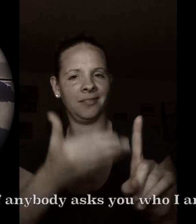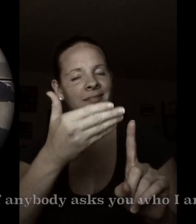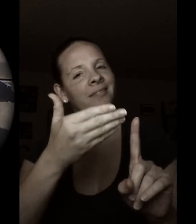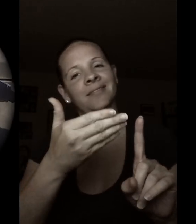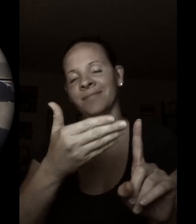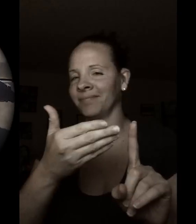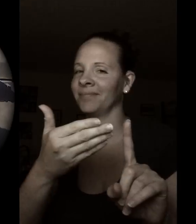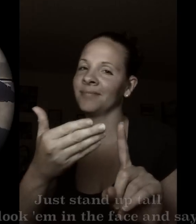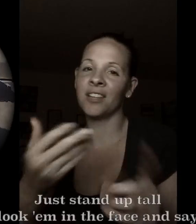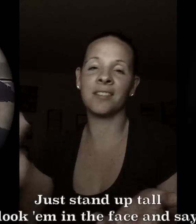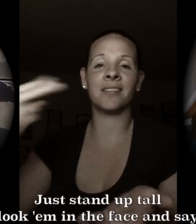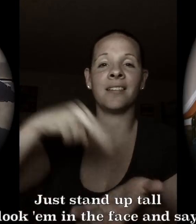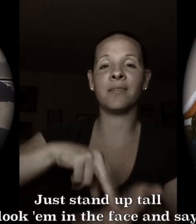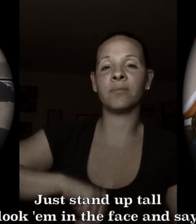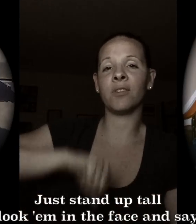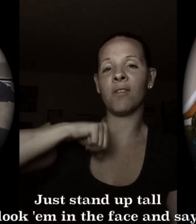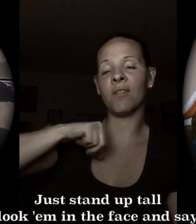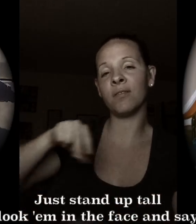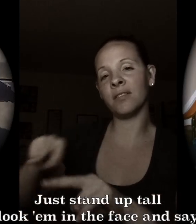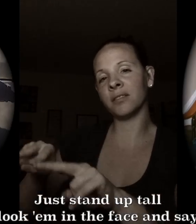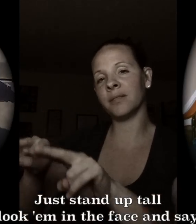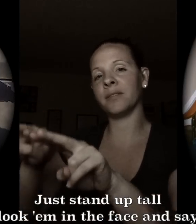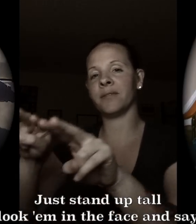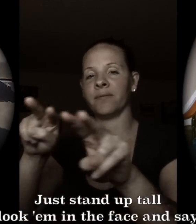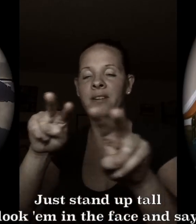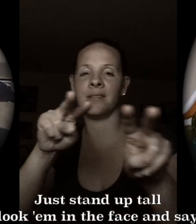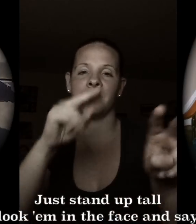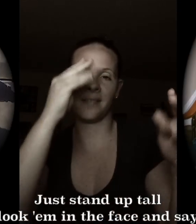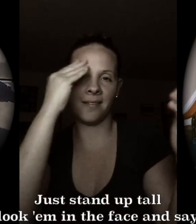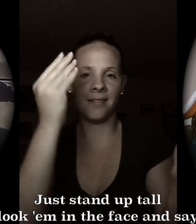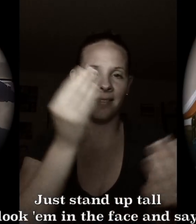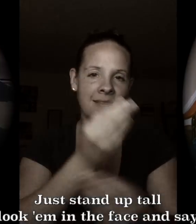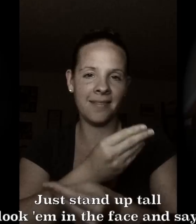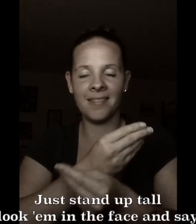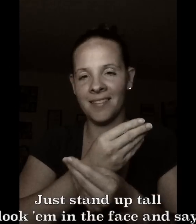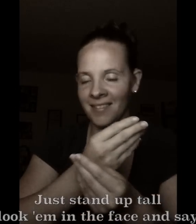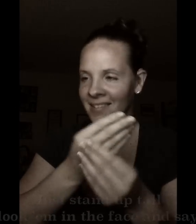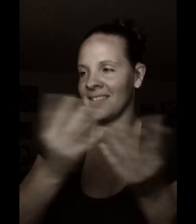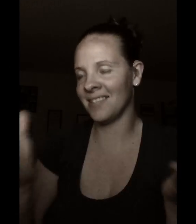am, just stand up tall, look them in the face and say,